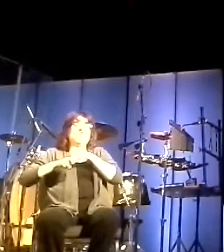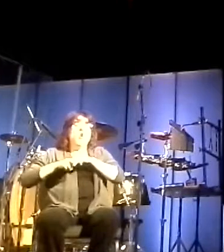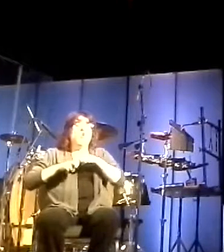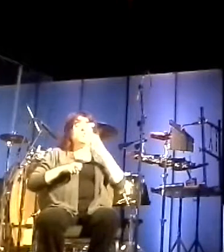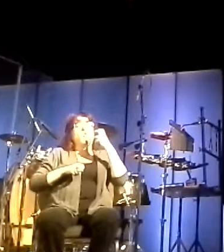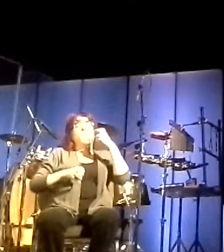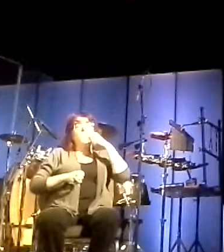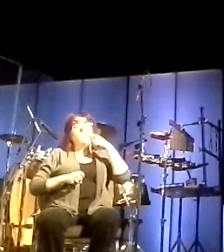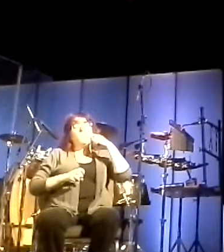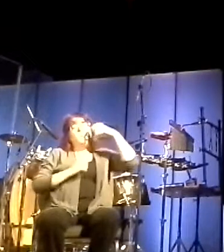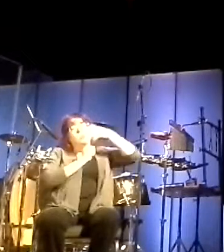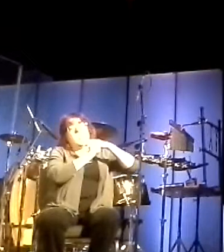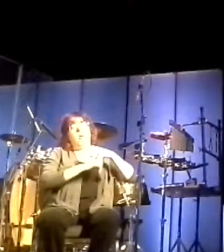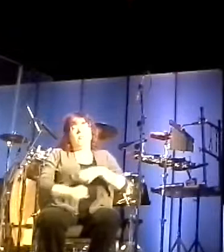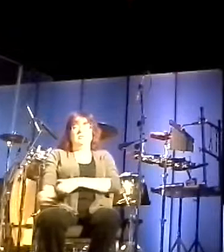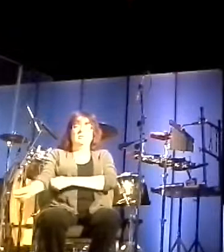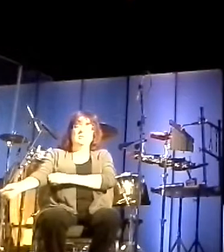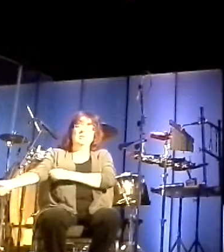canal.